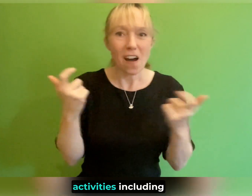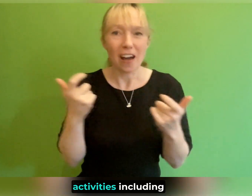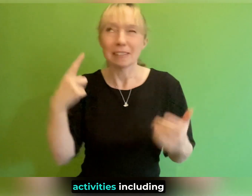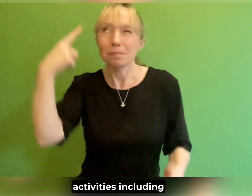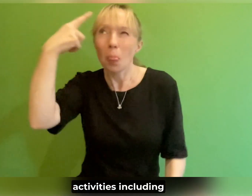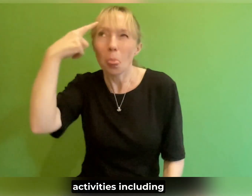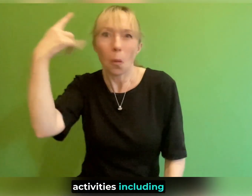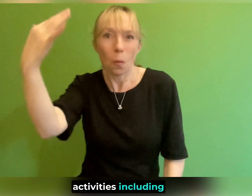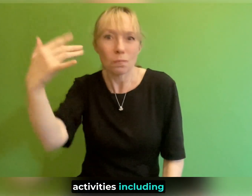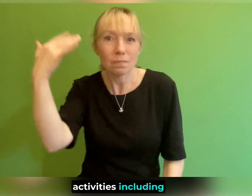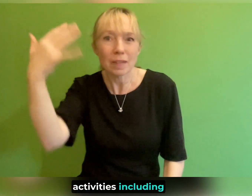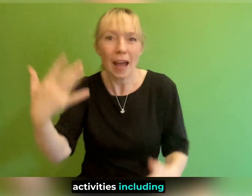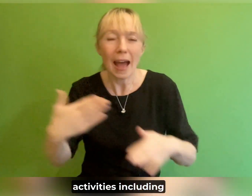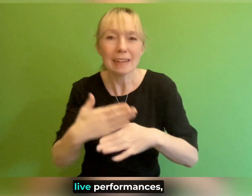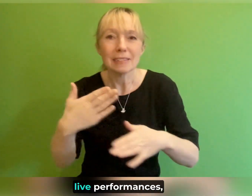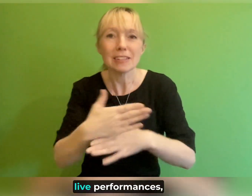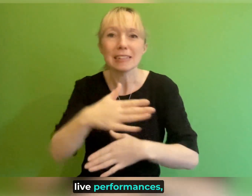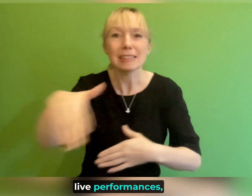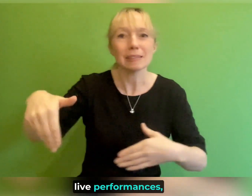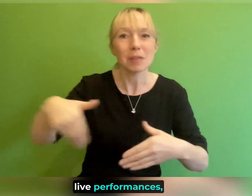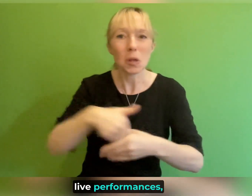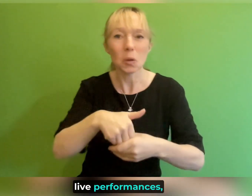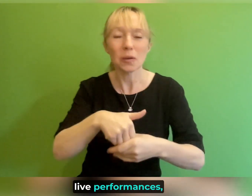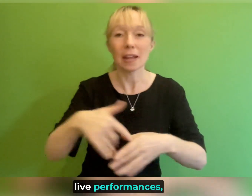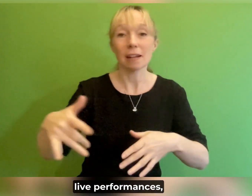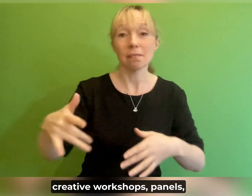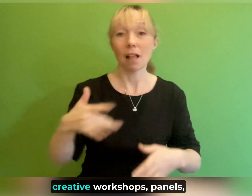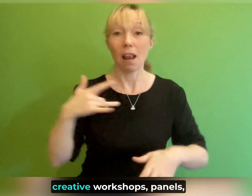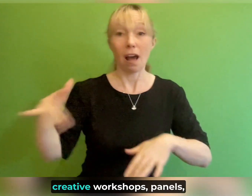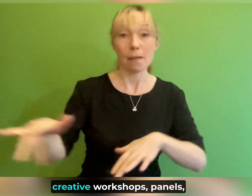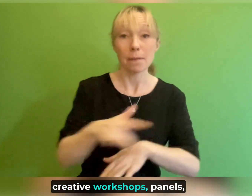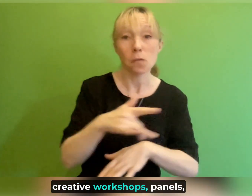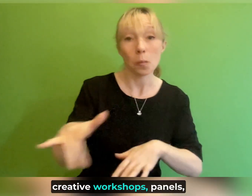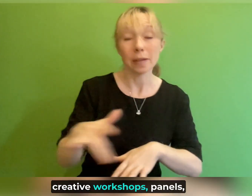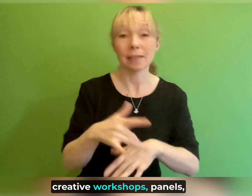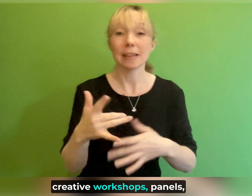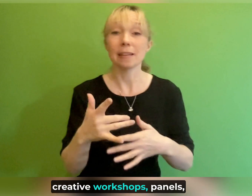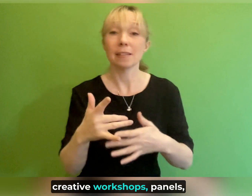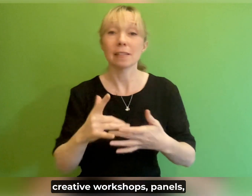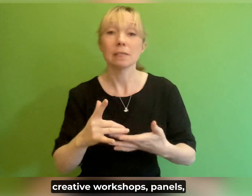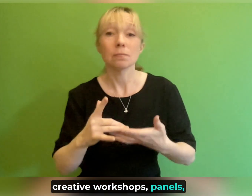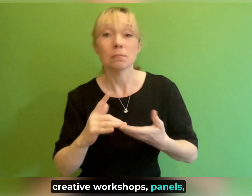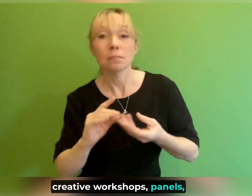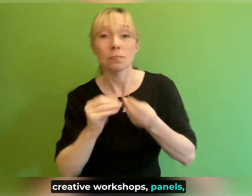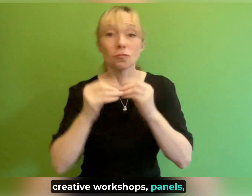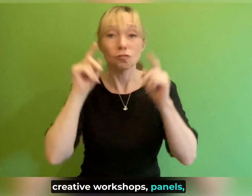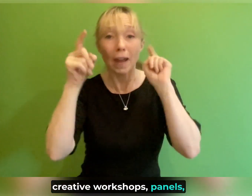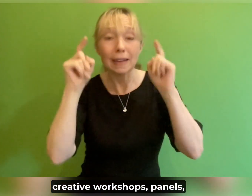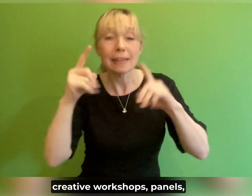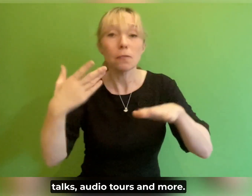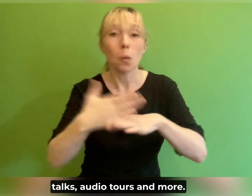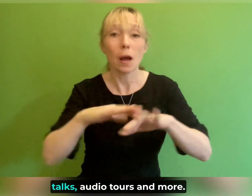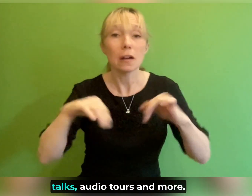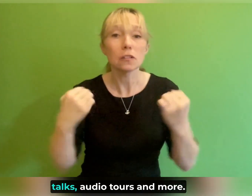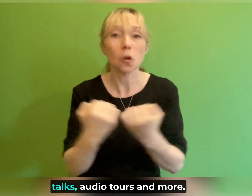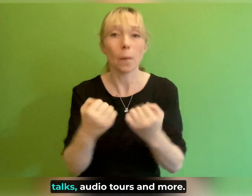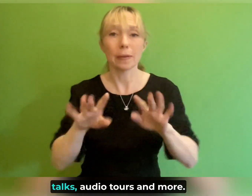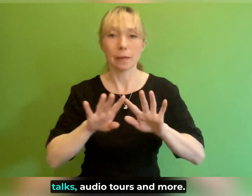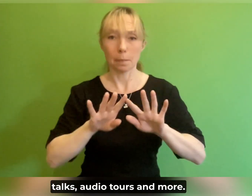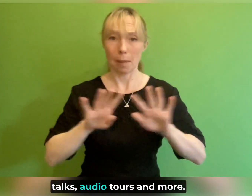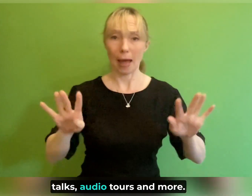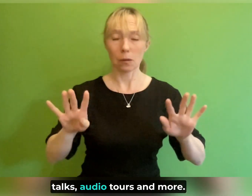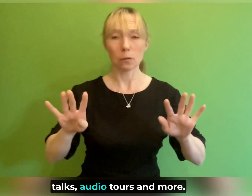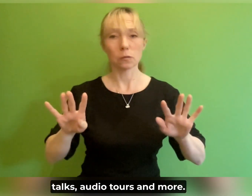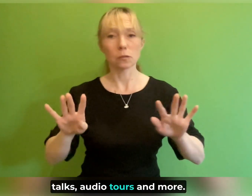activities including live performances, creative workshops, panels, talks,